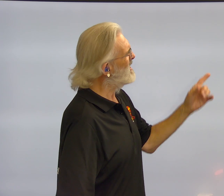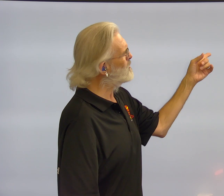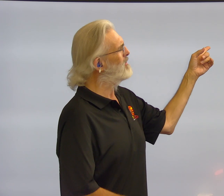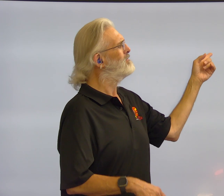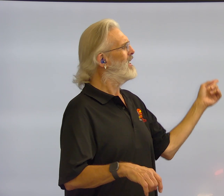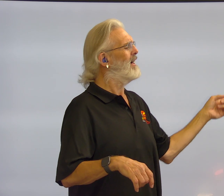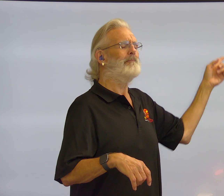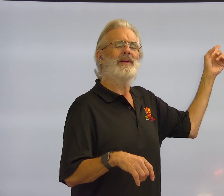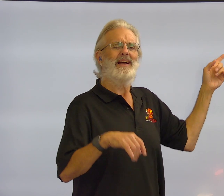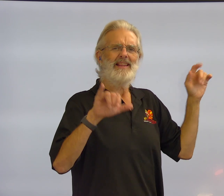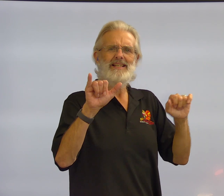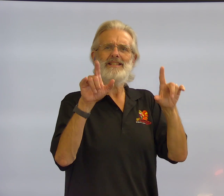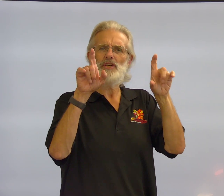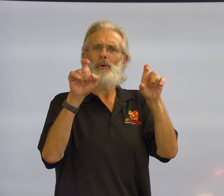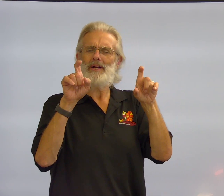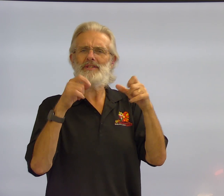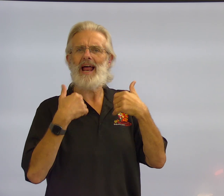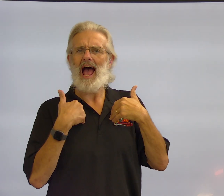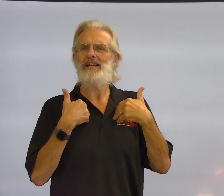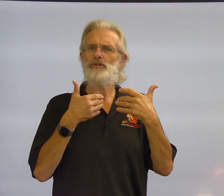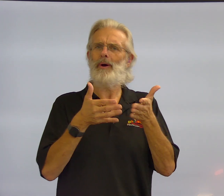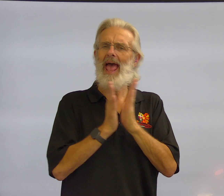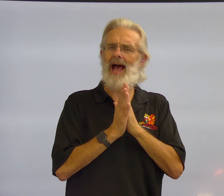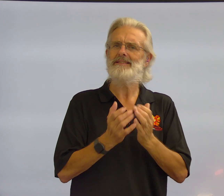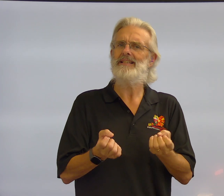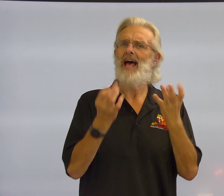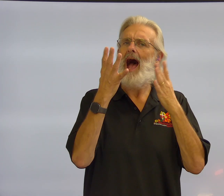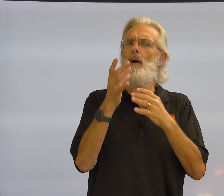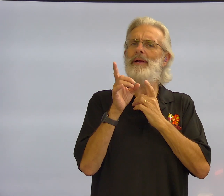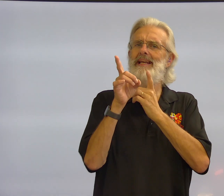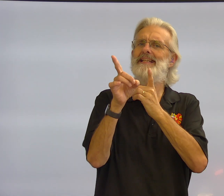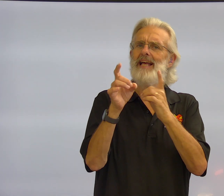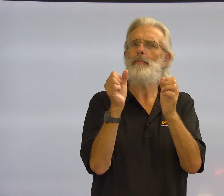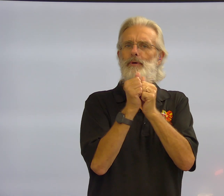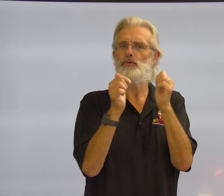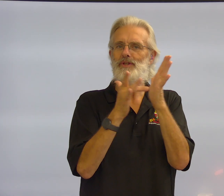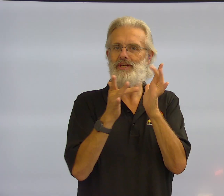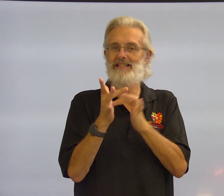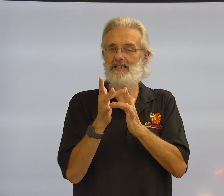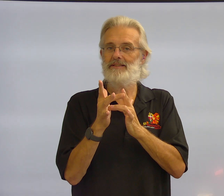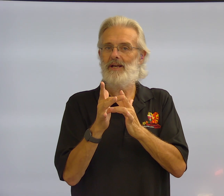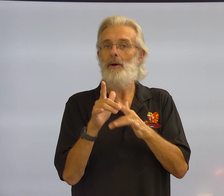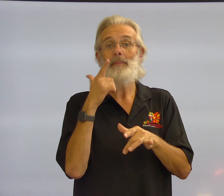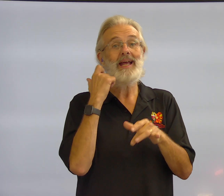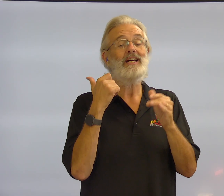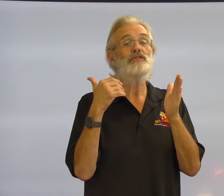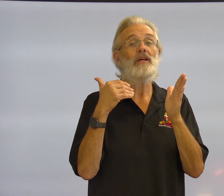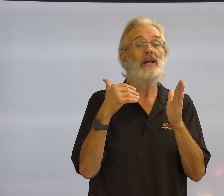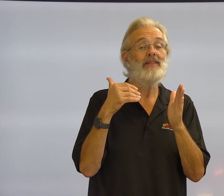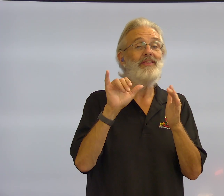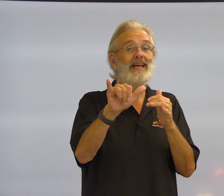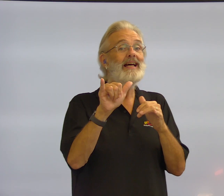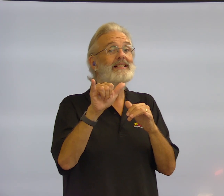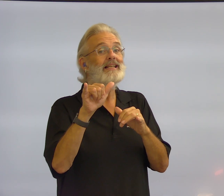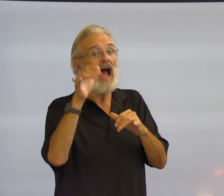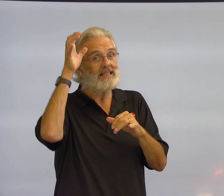this one, this is a question I just want to ask, is how many disciples with Jesus? Because this